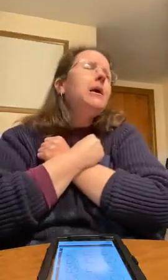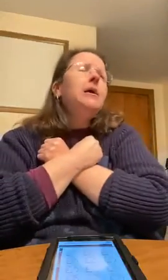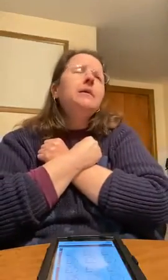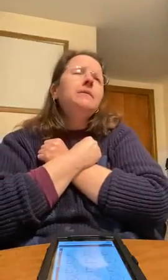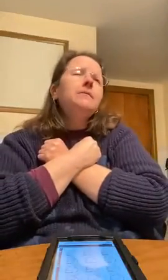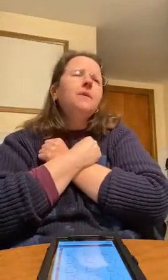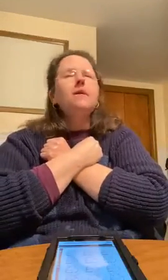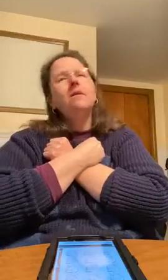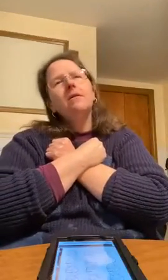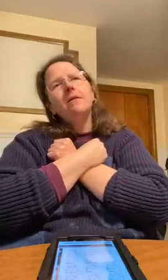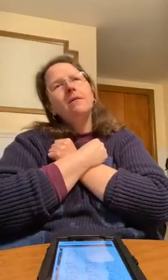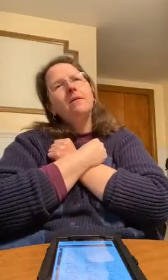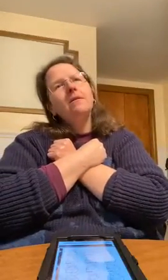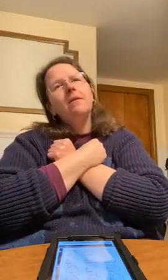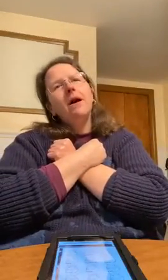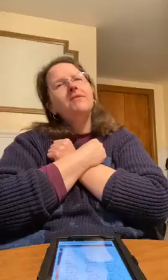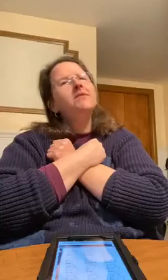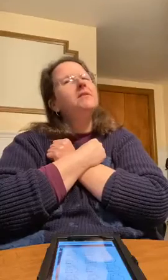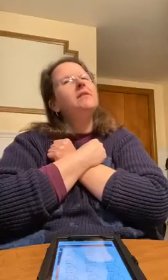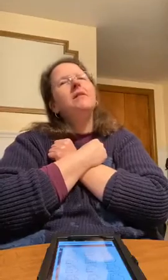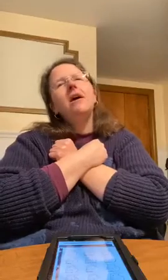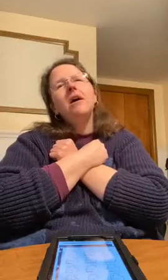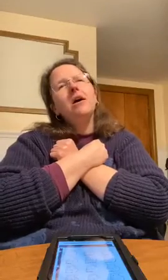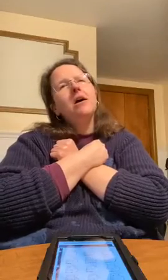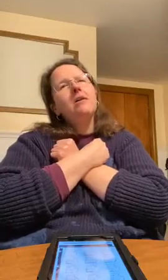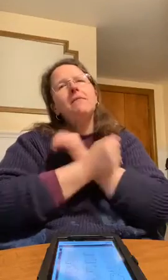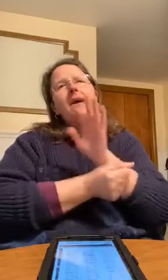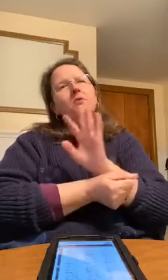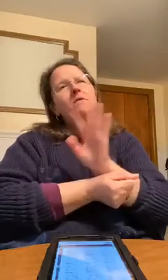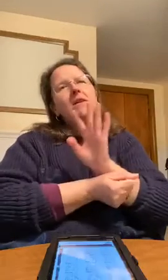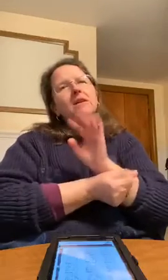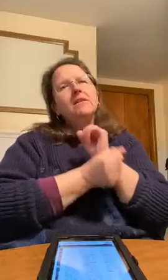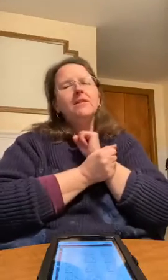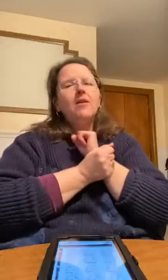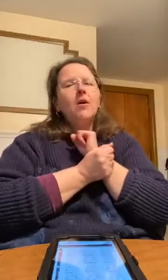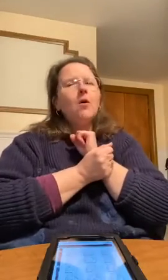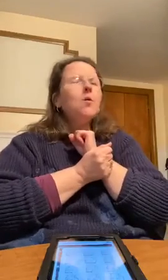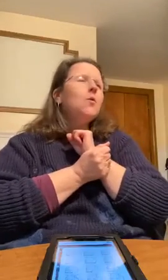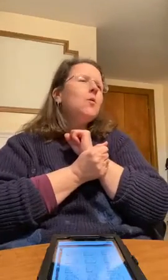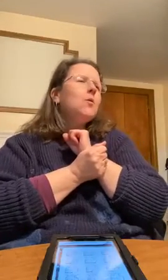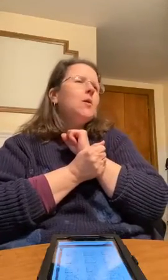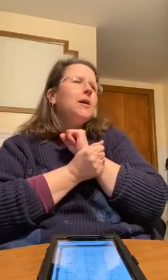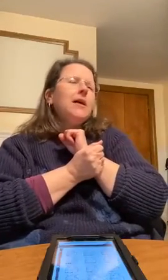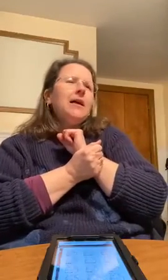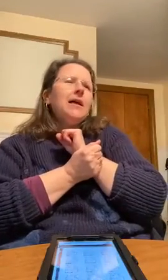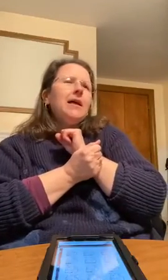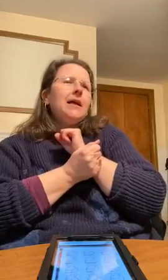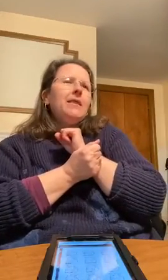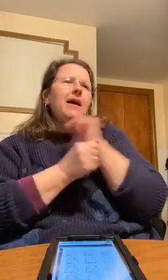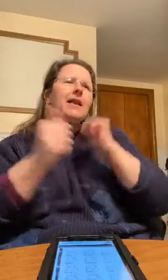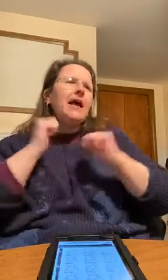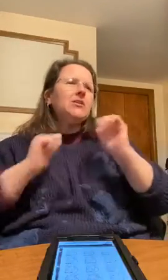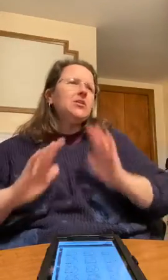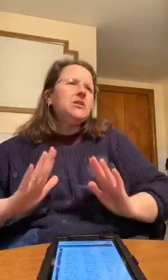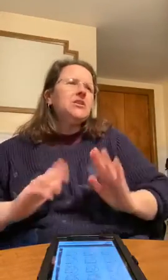Love. Oh, I just love that movie. Oh, that actor is